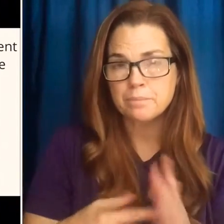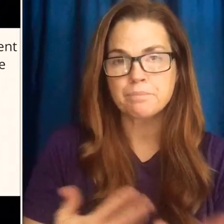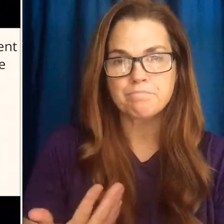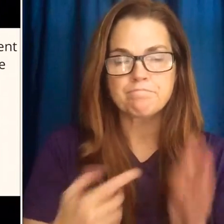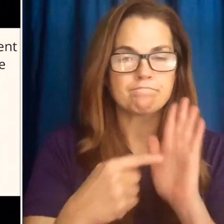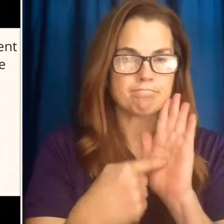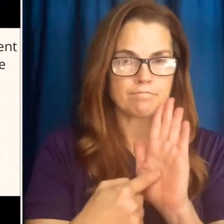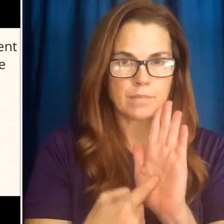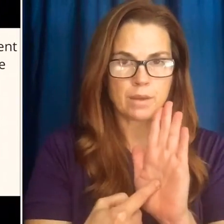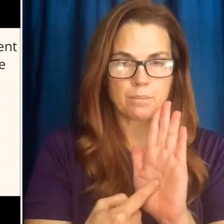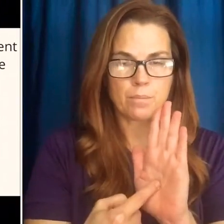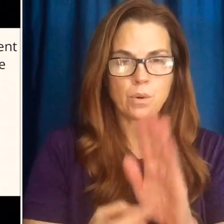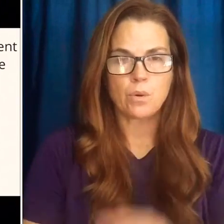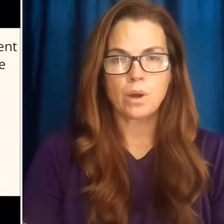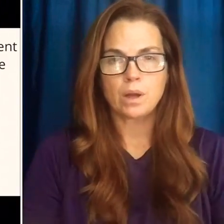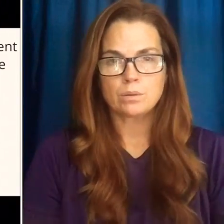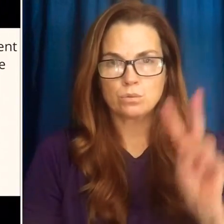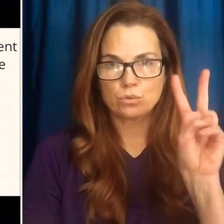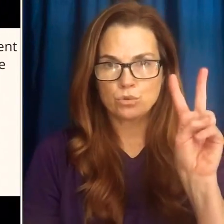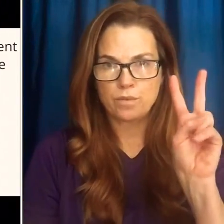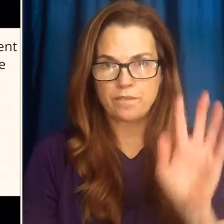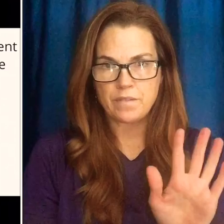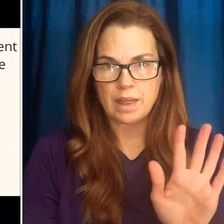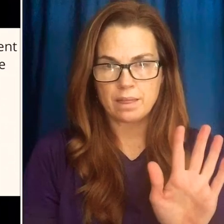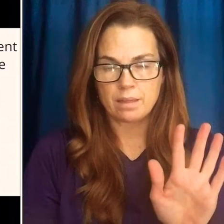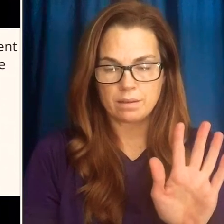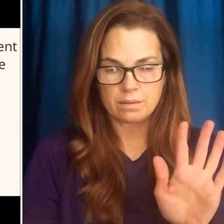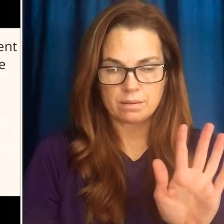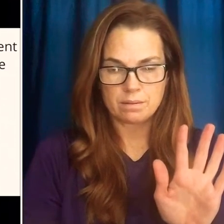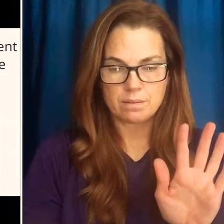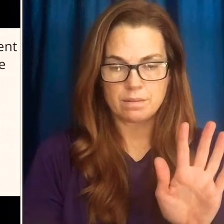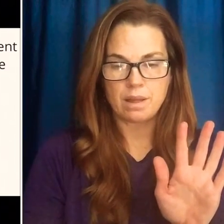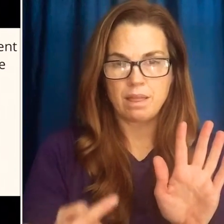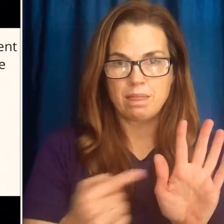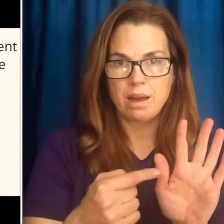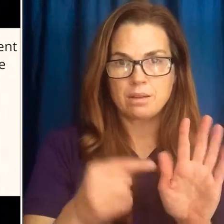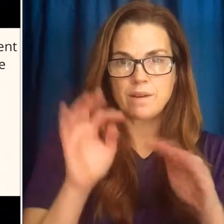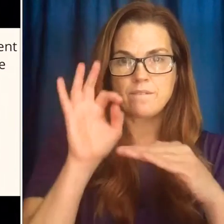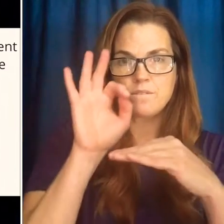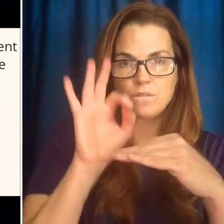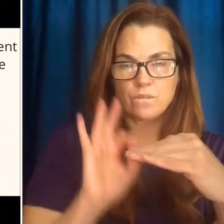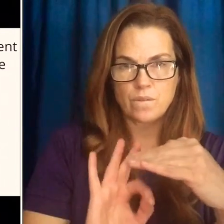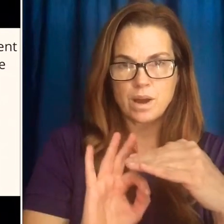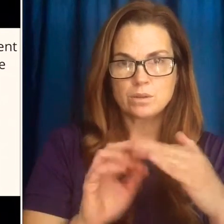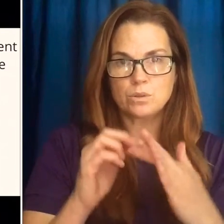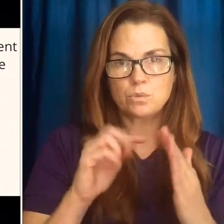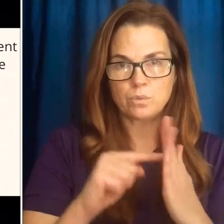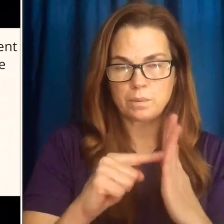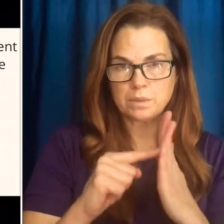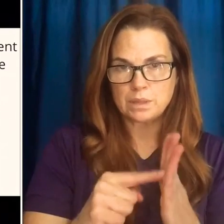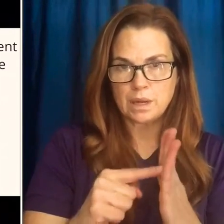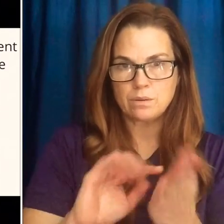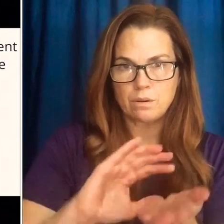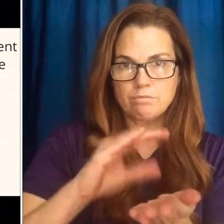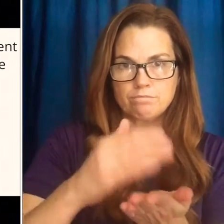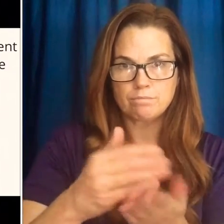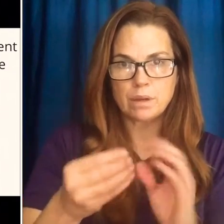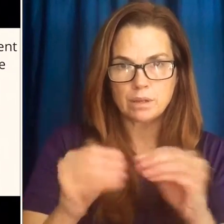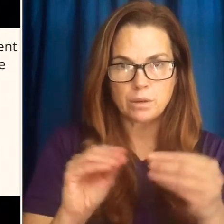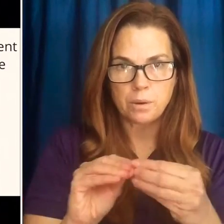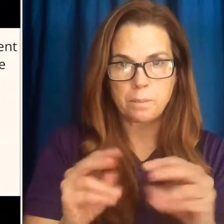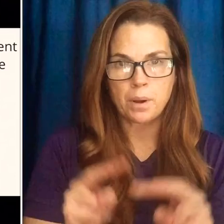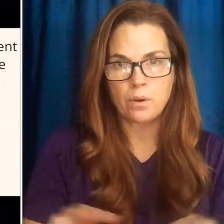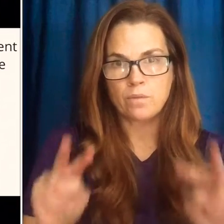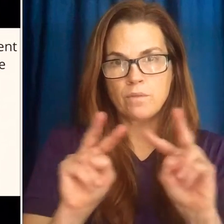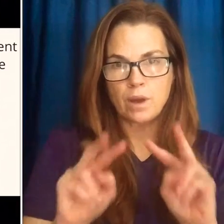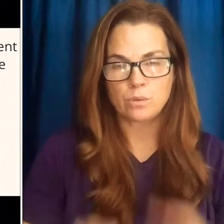2/5 is a fractional representation of a numerical value. I can take that